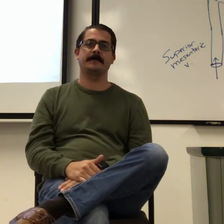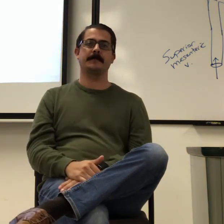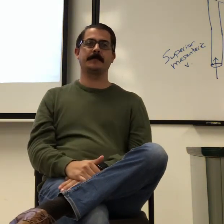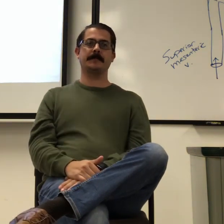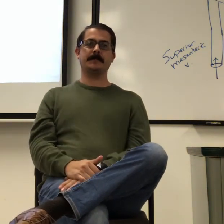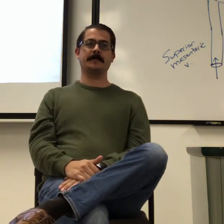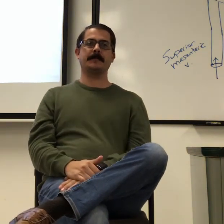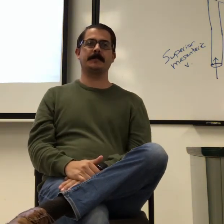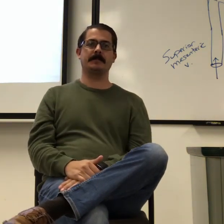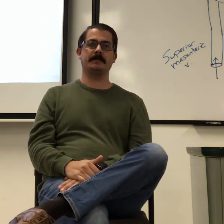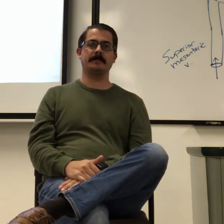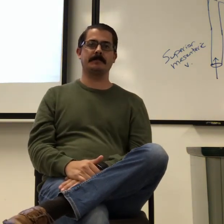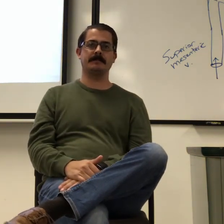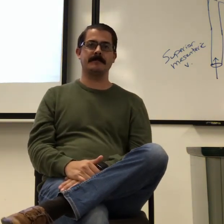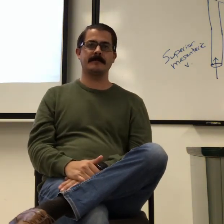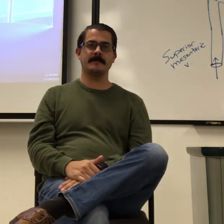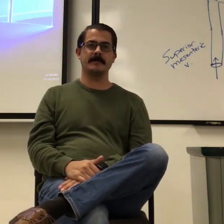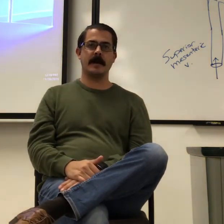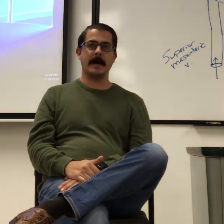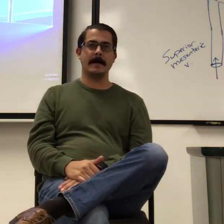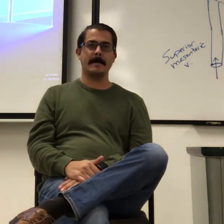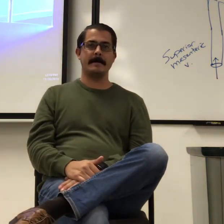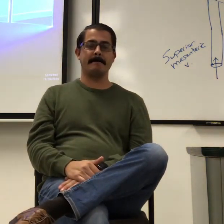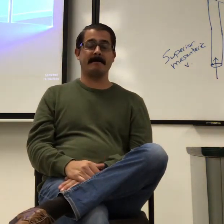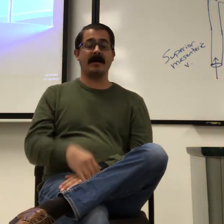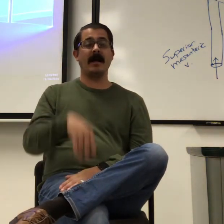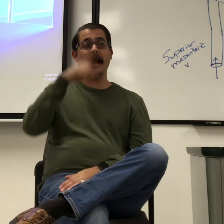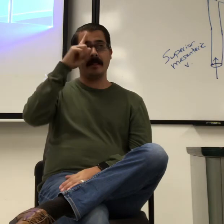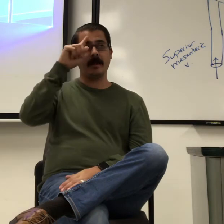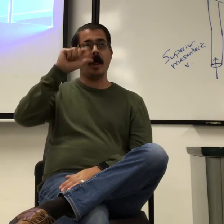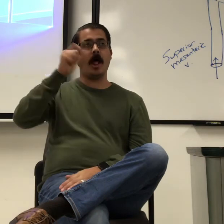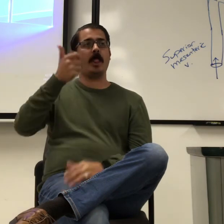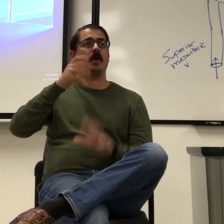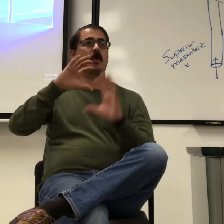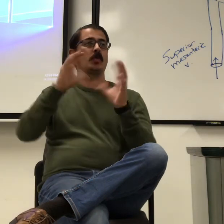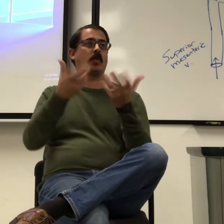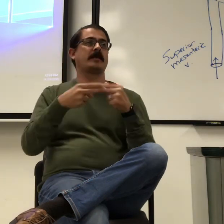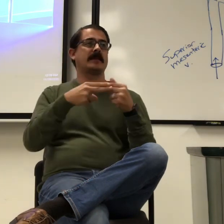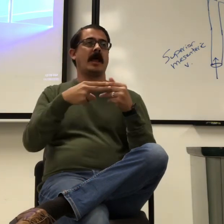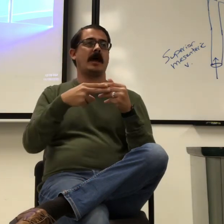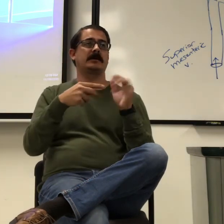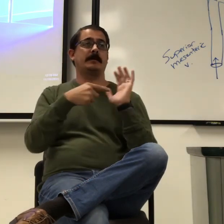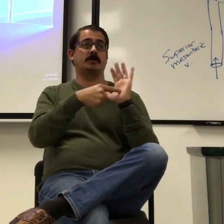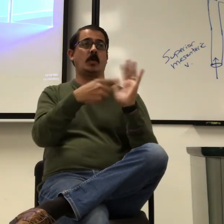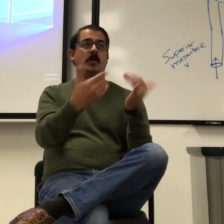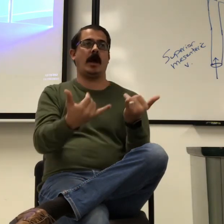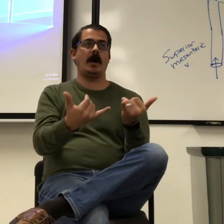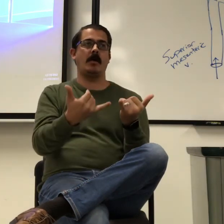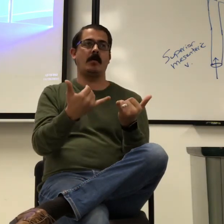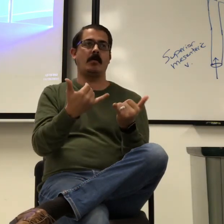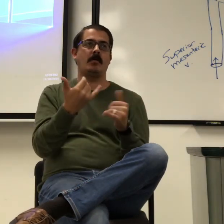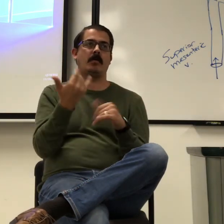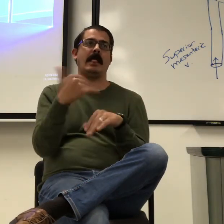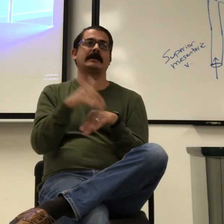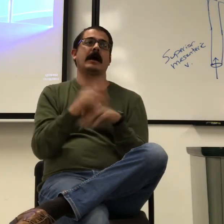to stop here and open those other slides. I posted these slides that I'm going to present now last night.